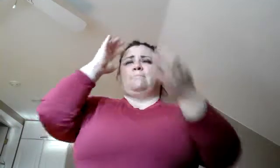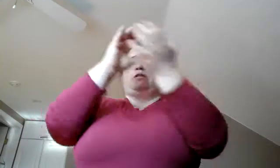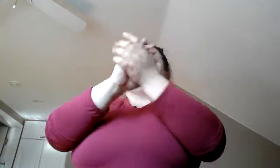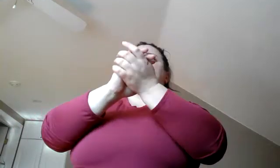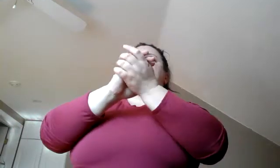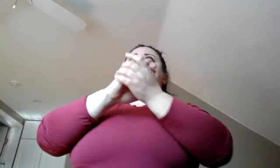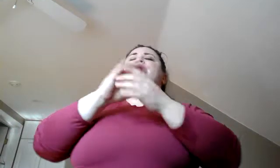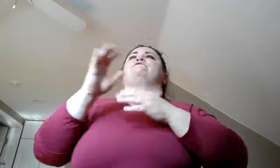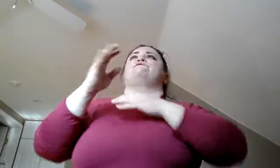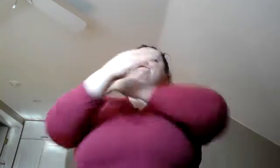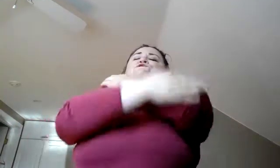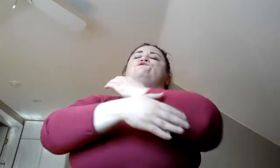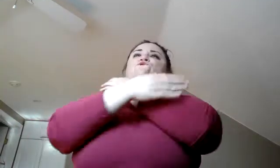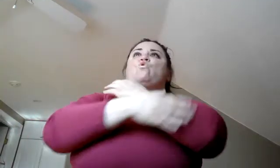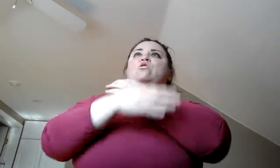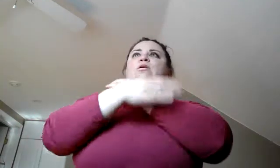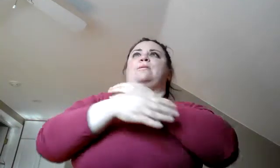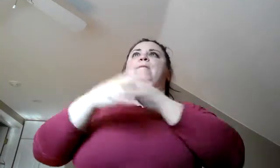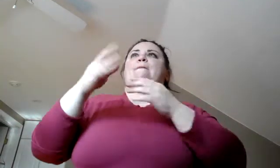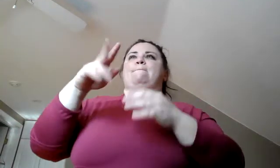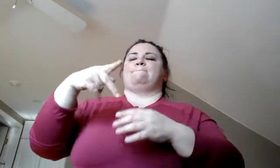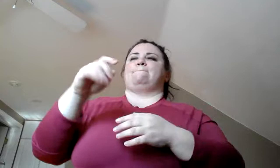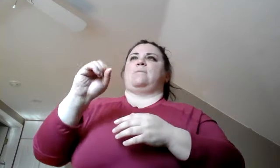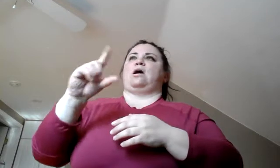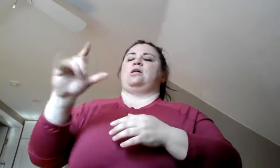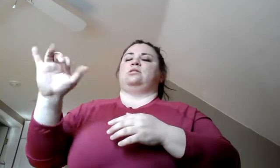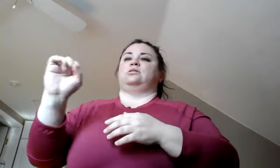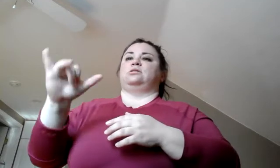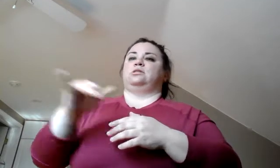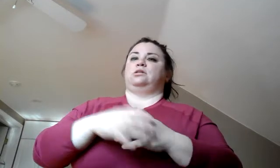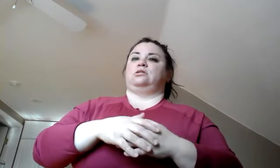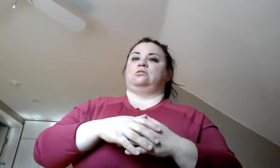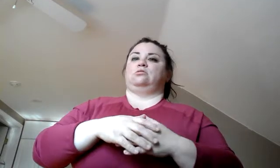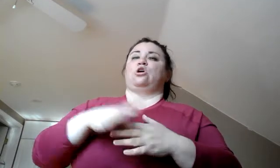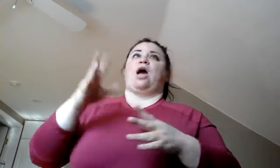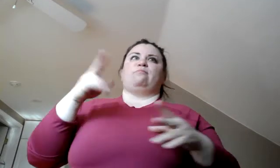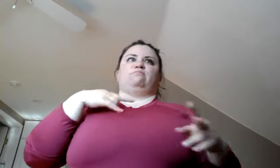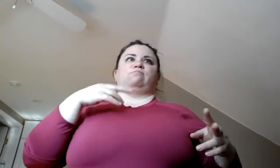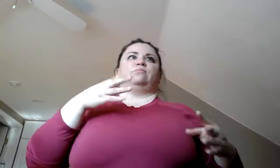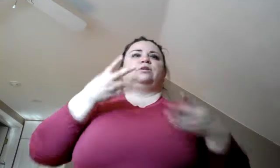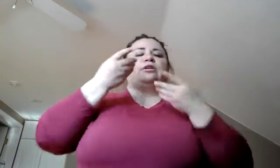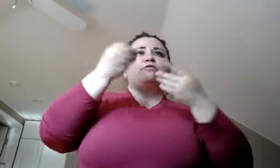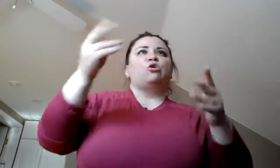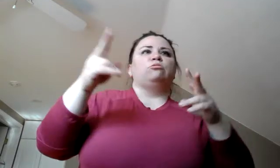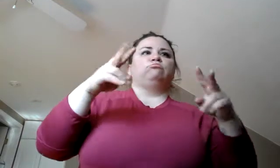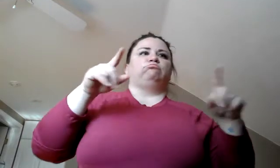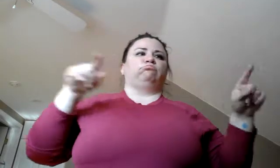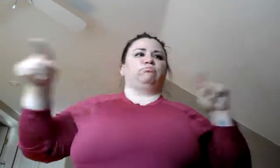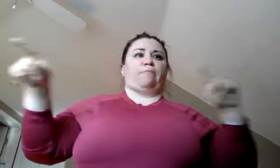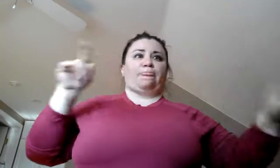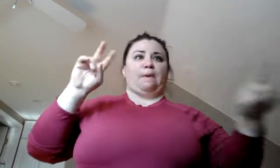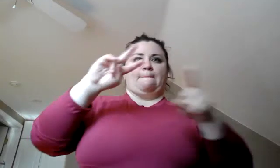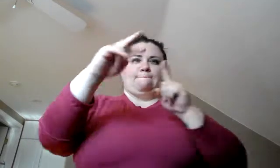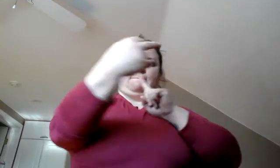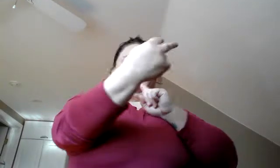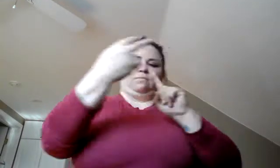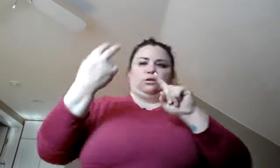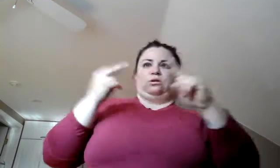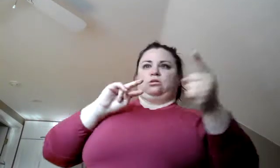and this is where people disagree and get mad and argue, I'm just giving both sides. To him, he believed that this changed